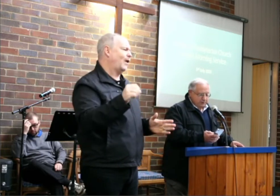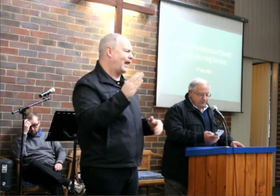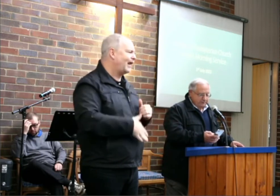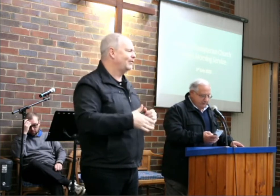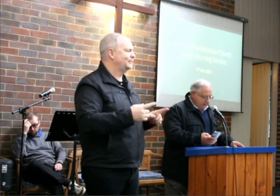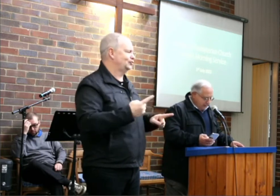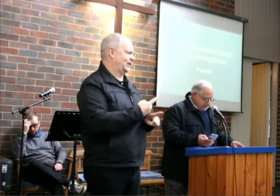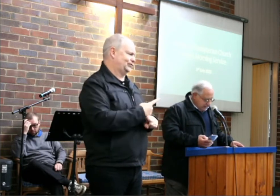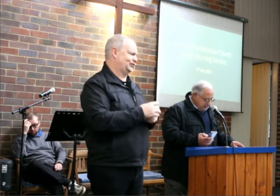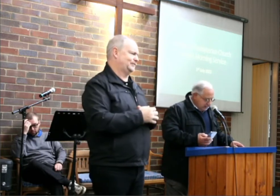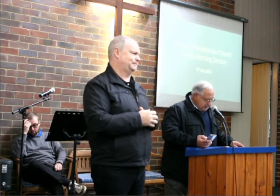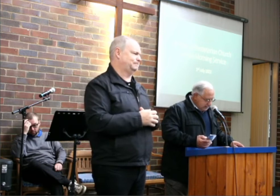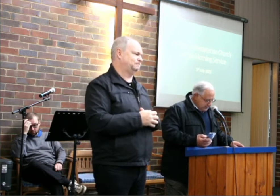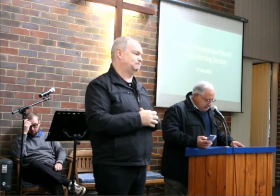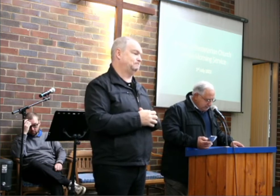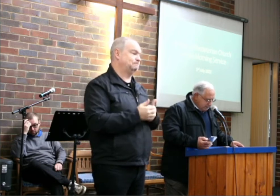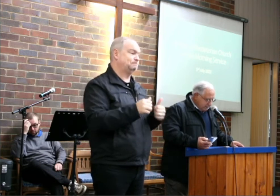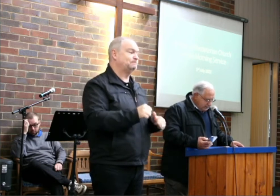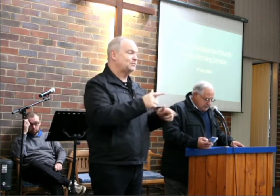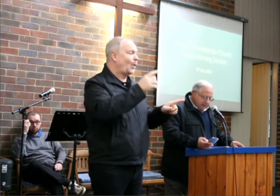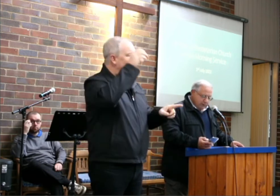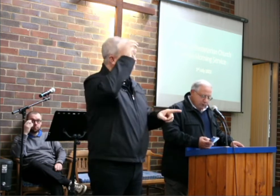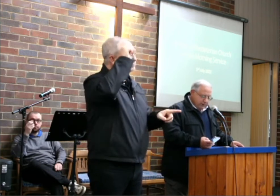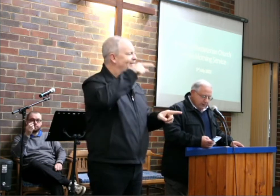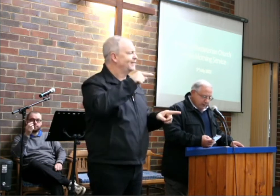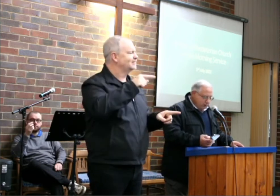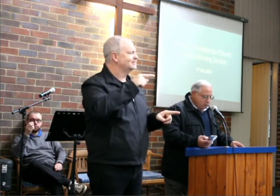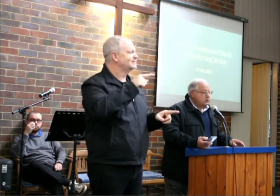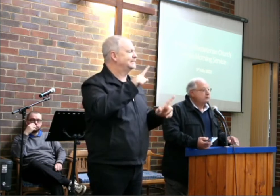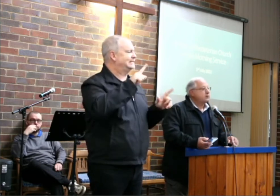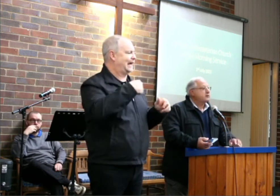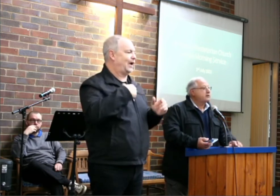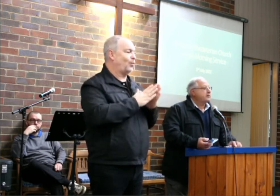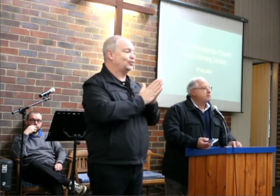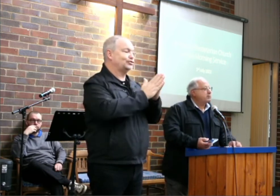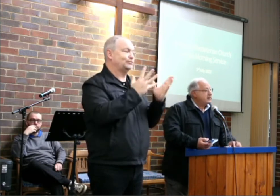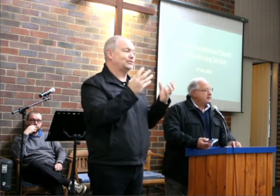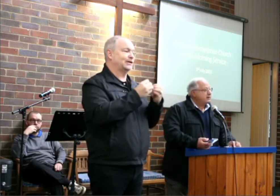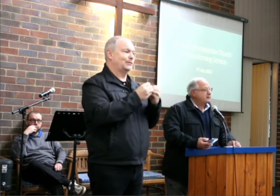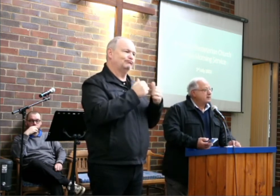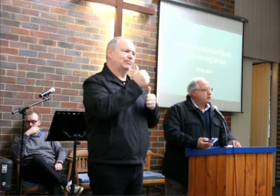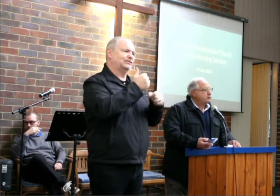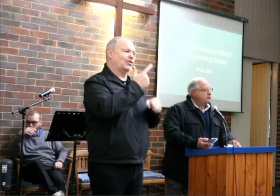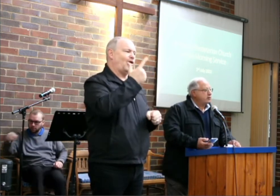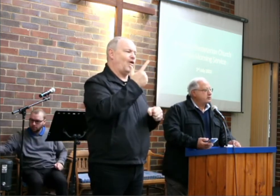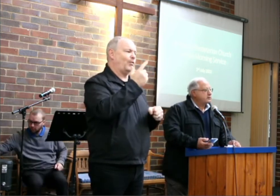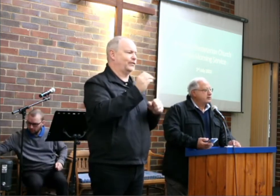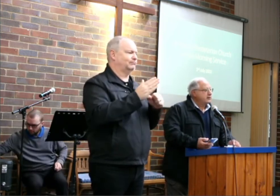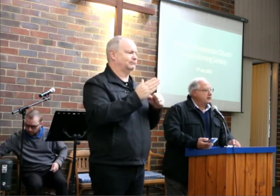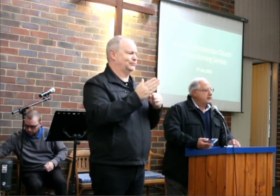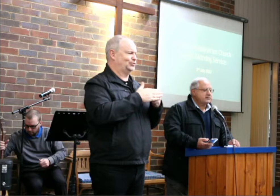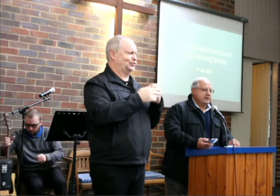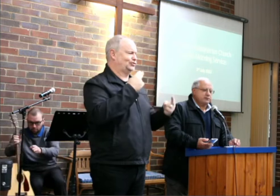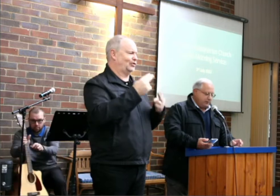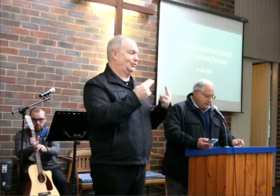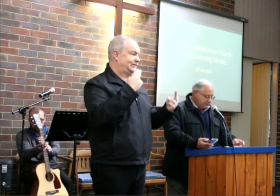change. Okay, keep that in mind, and then we start our worship with praising God through songs.